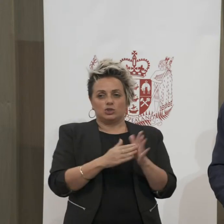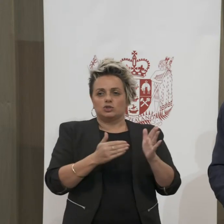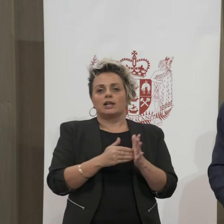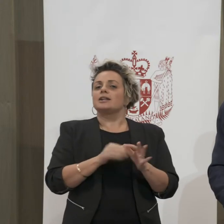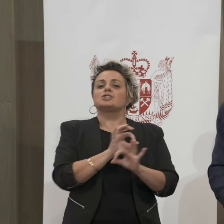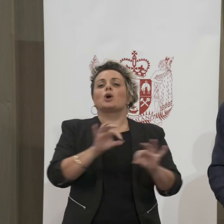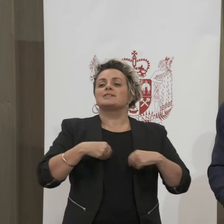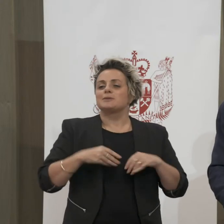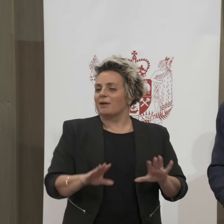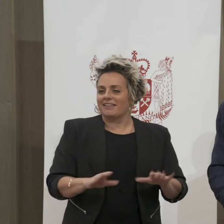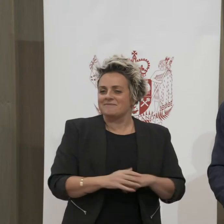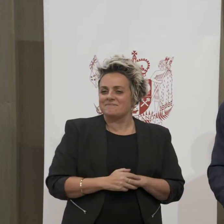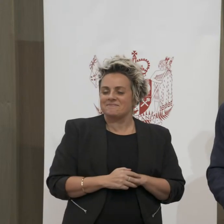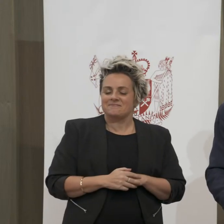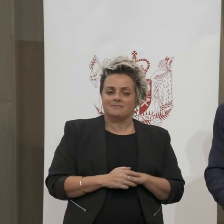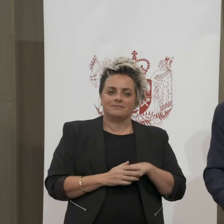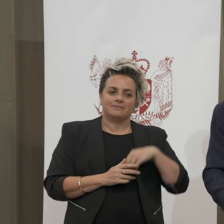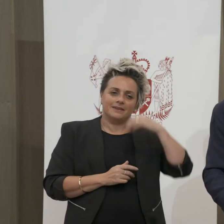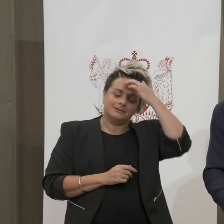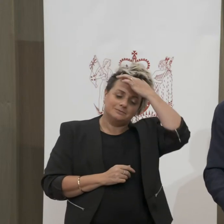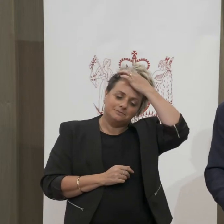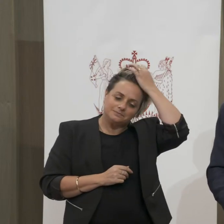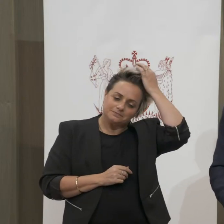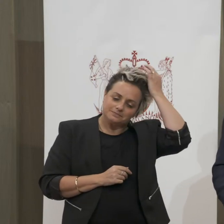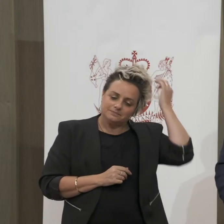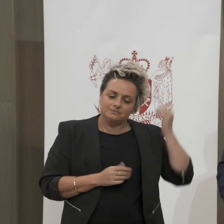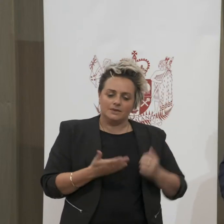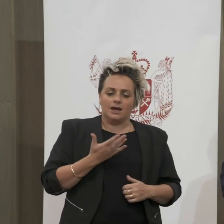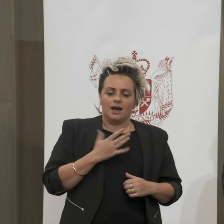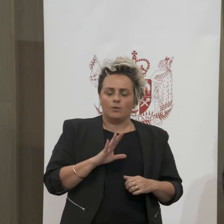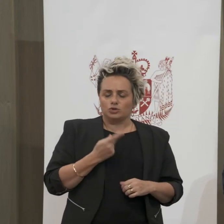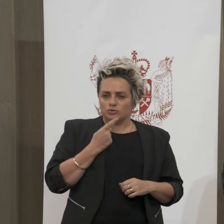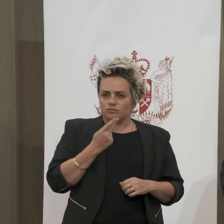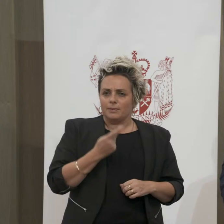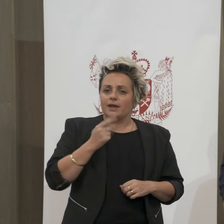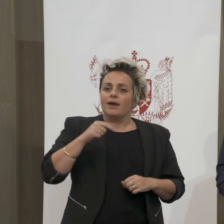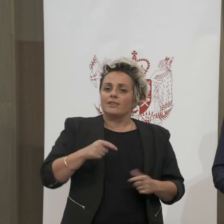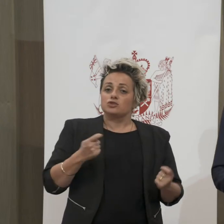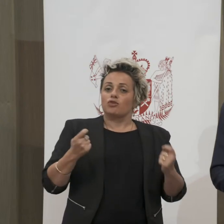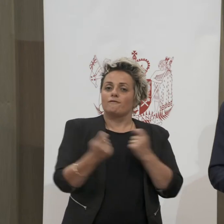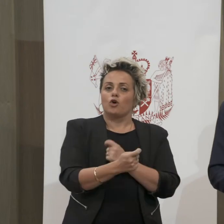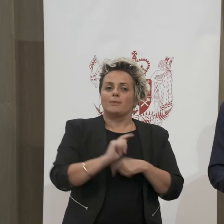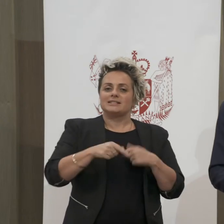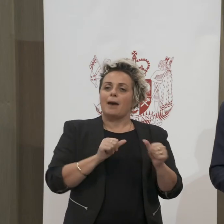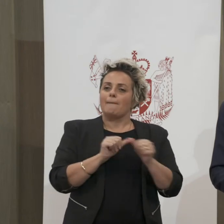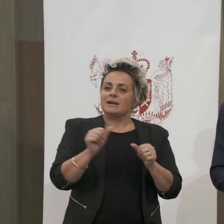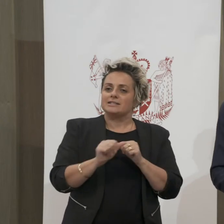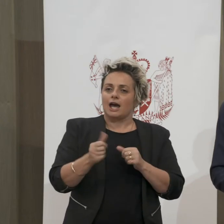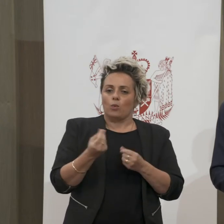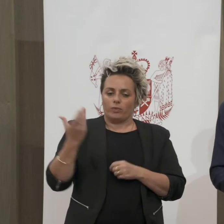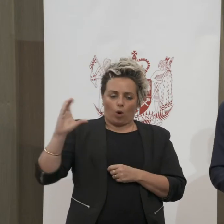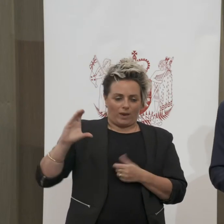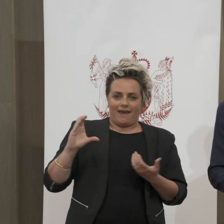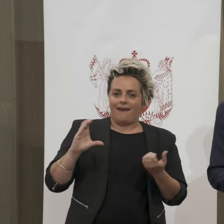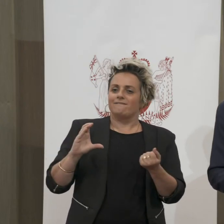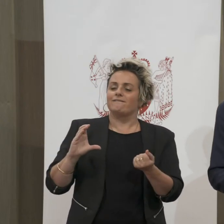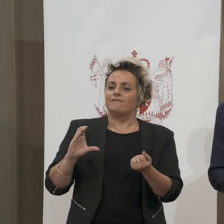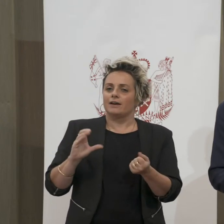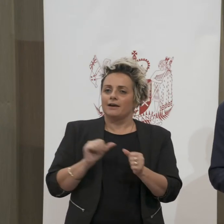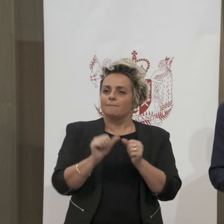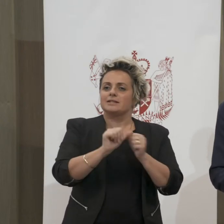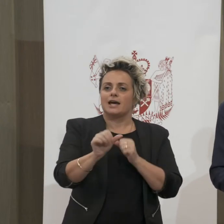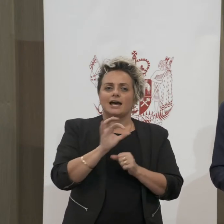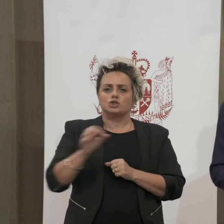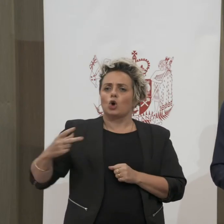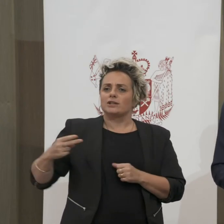accept it. I want to stress that this reform is about doing better with what we have. It's not about